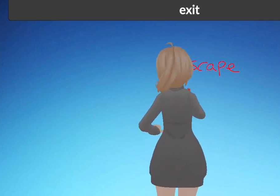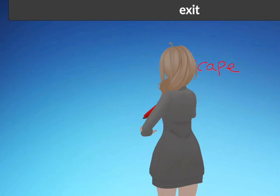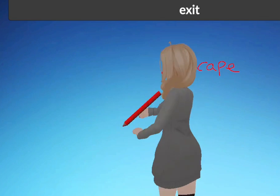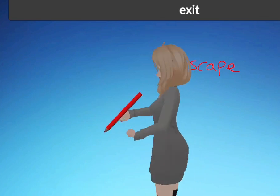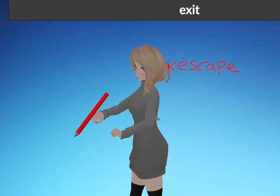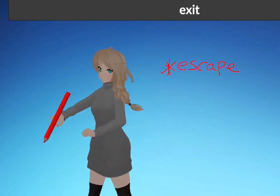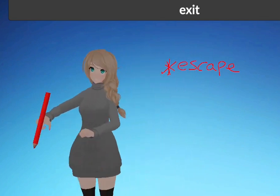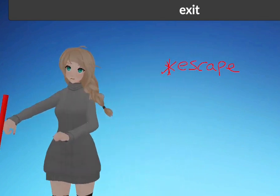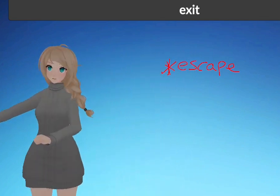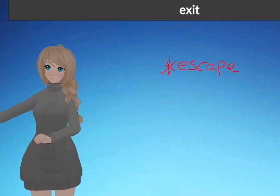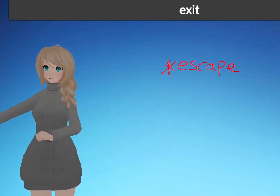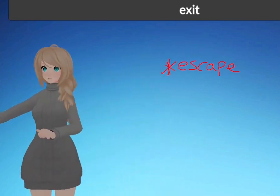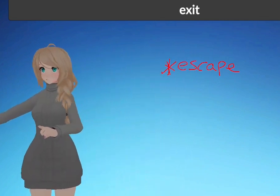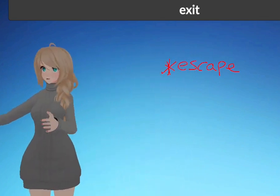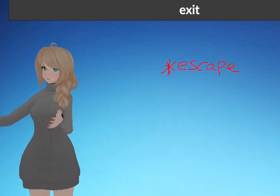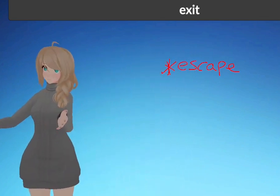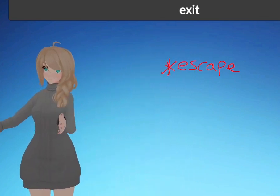Same for escape. Extra.